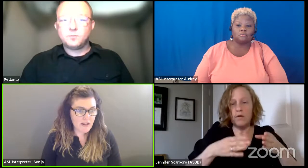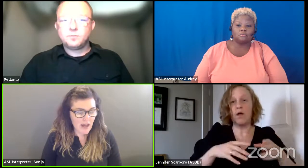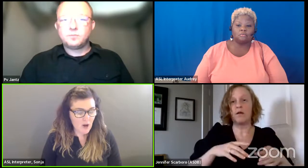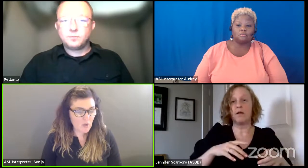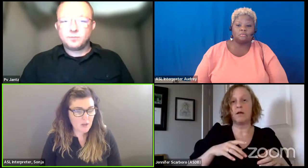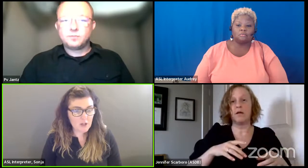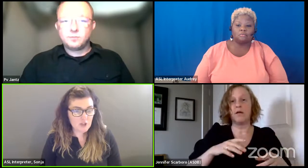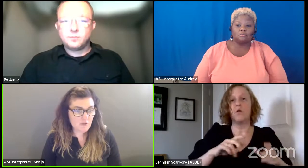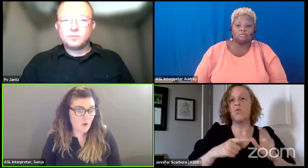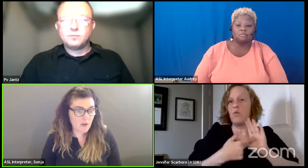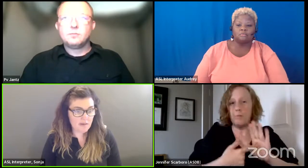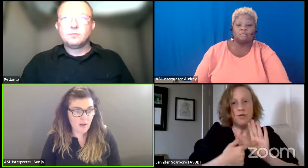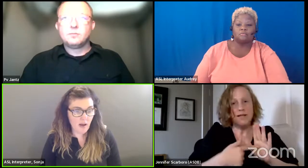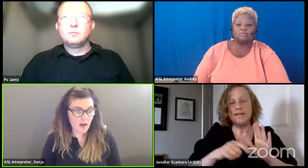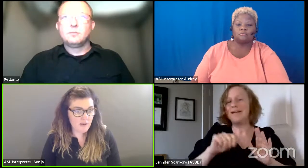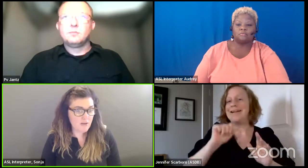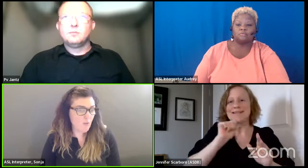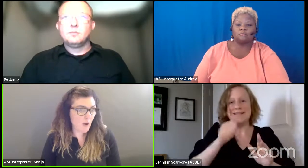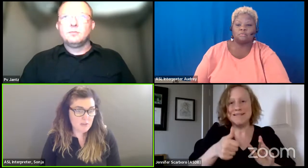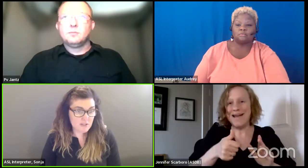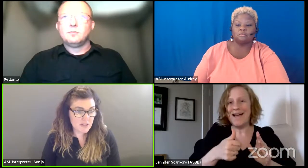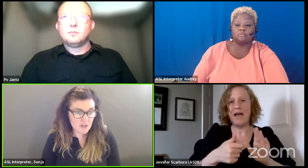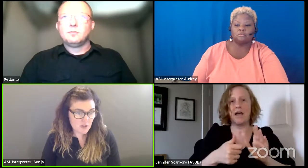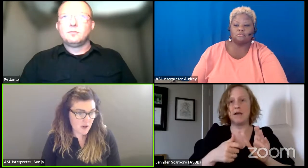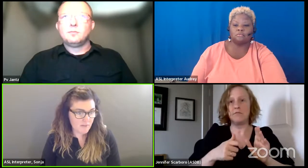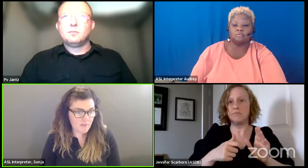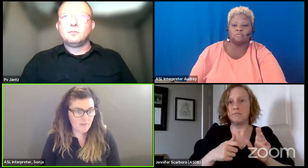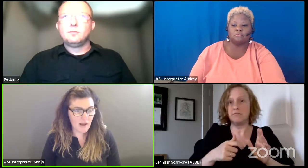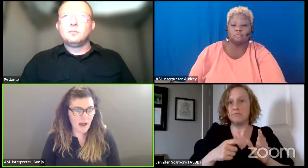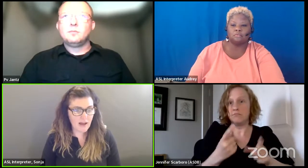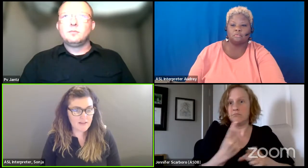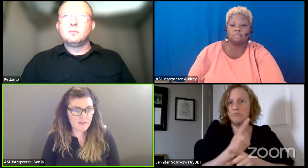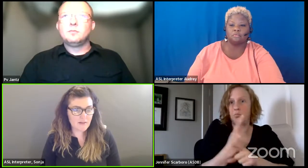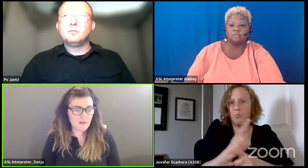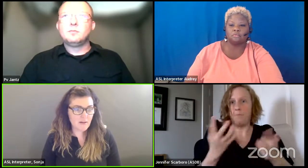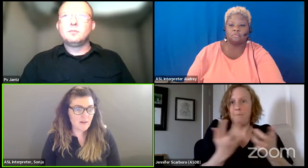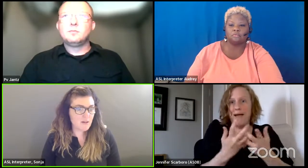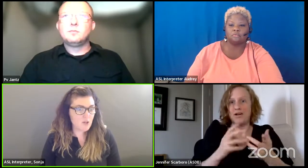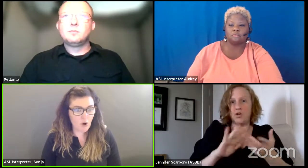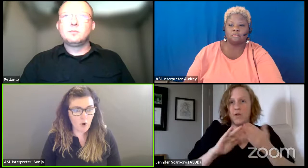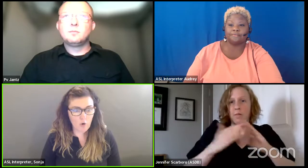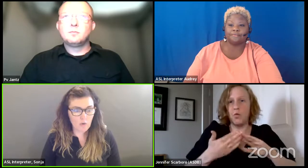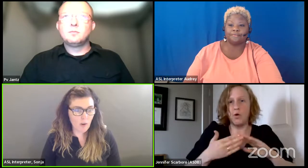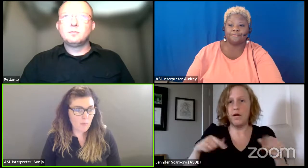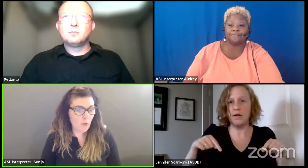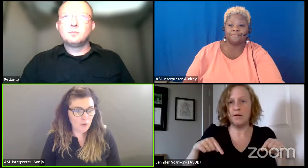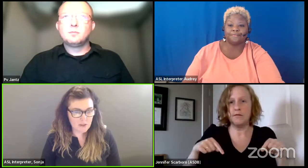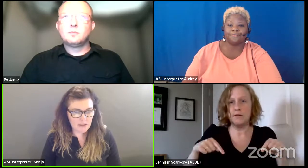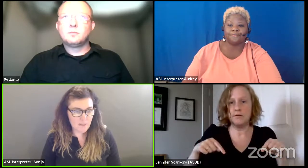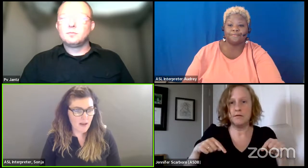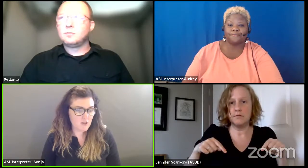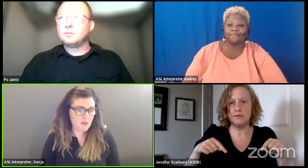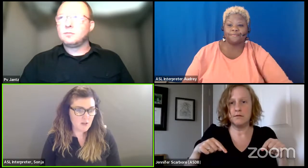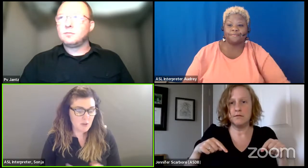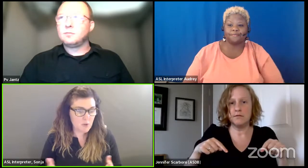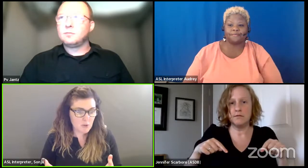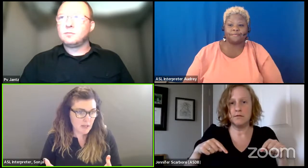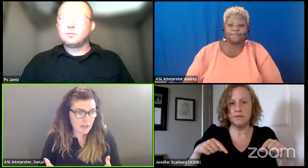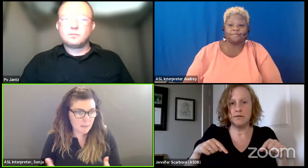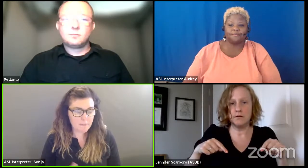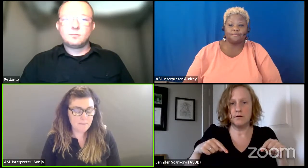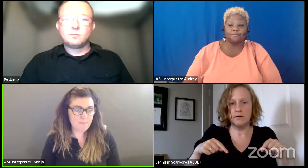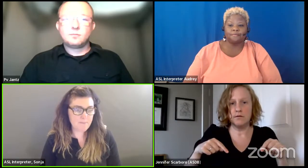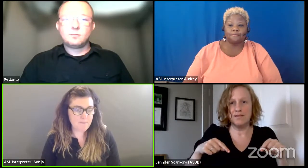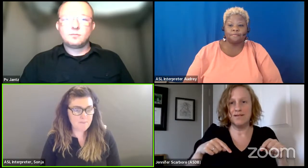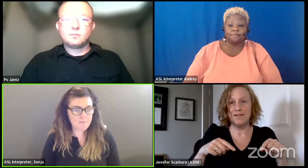And right now, we could just focus on the representation, not, you know, appropriately matching the